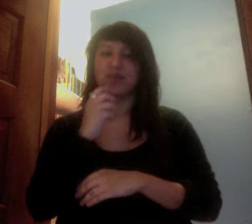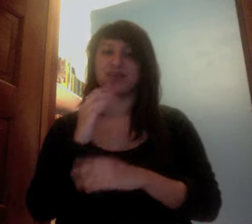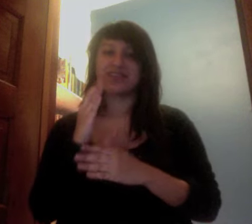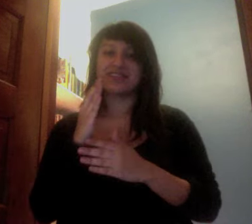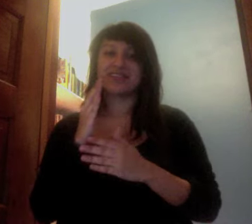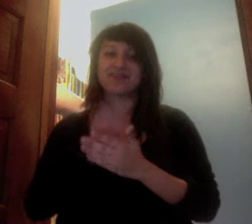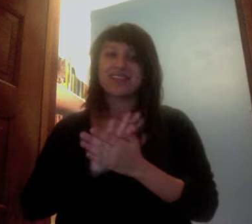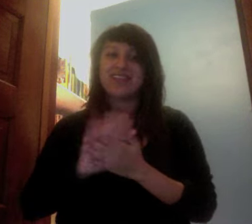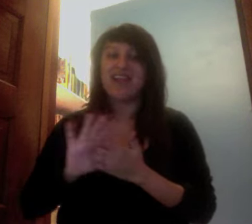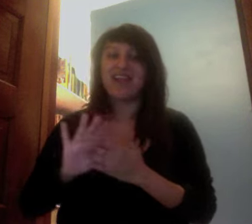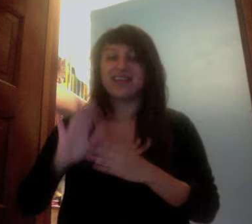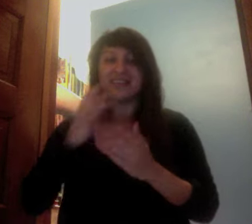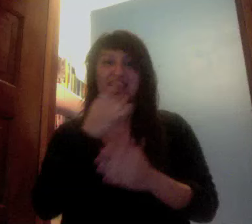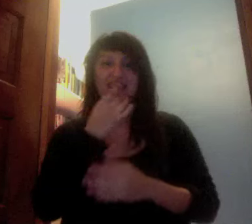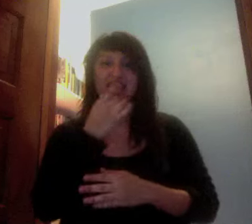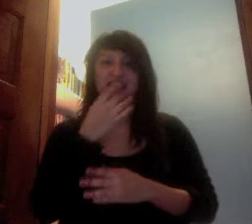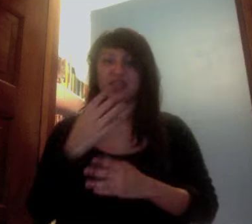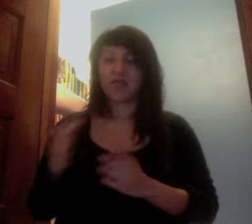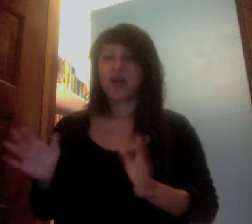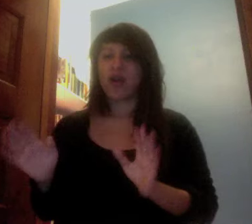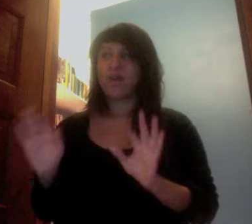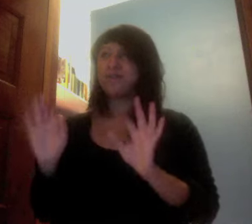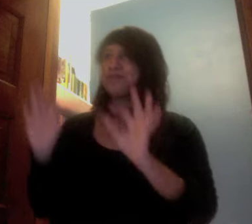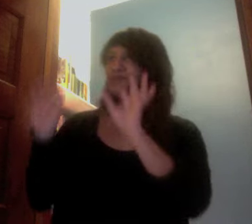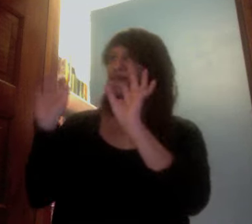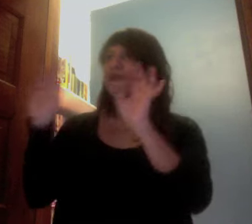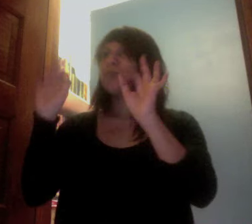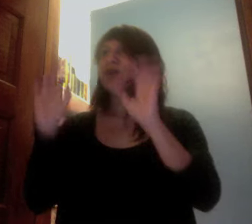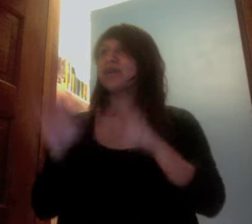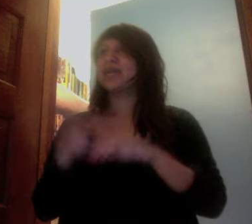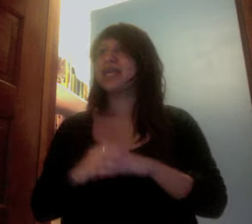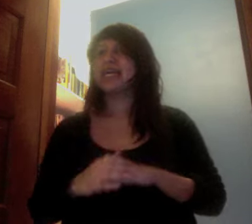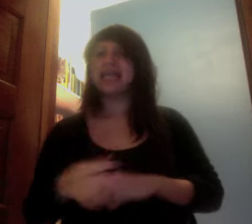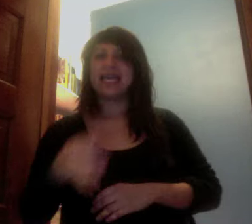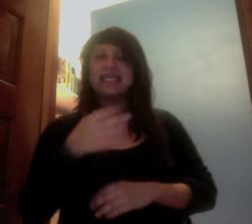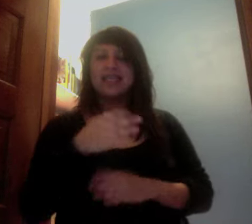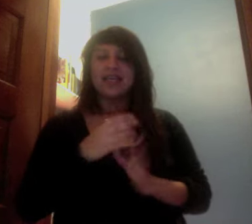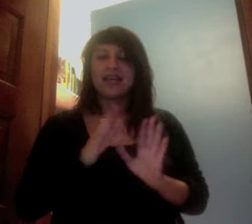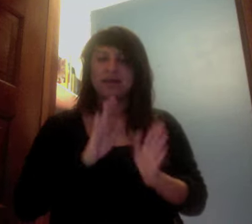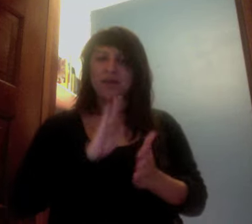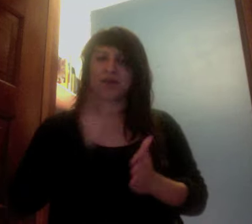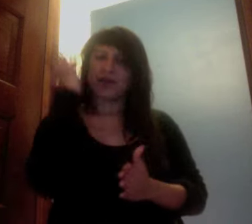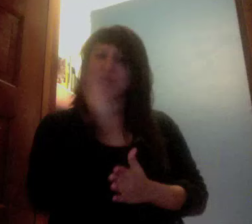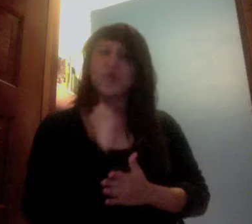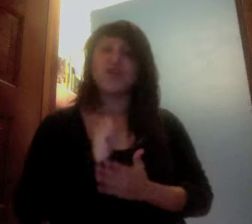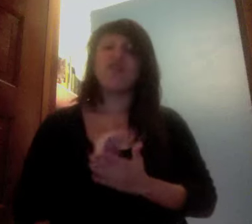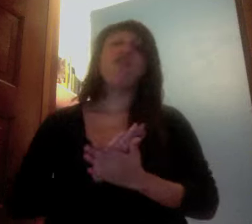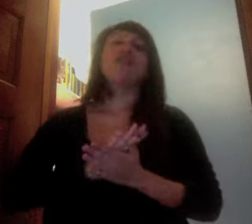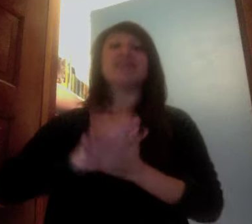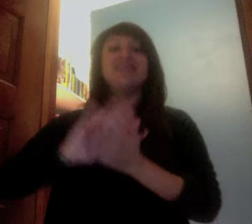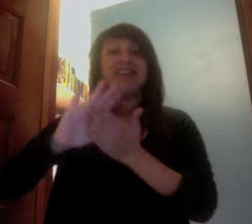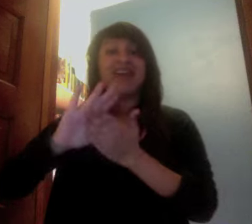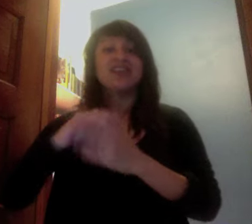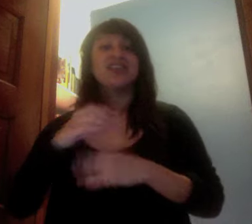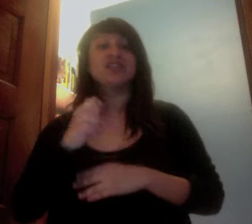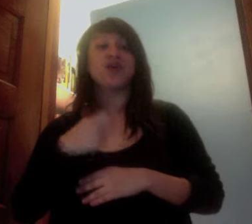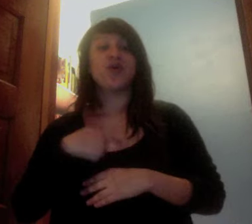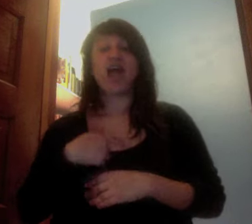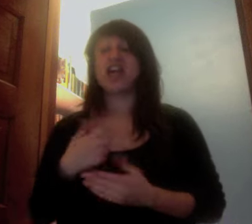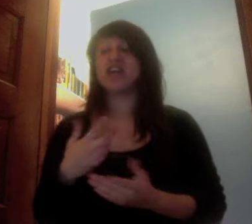the lights are more prominent and just so beautiful. So I did that. I went and I walked around, and at about 8:30